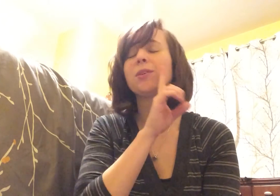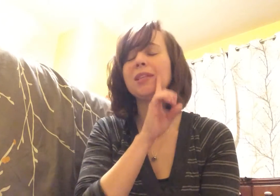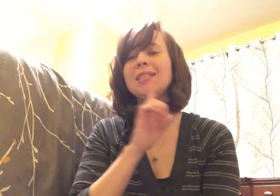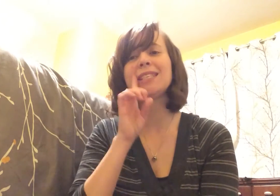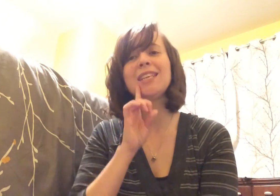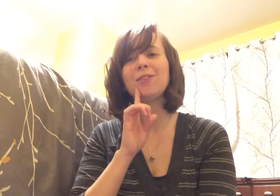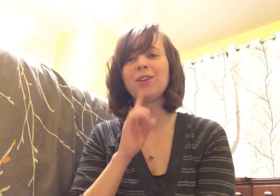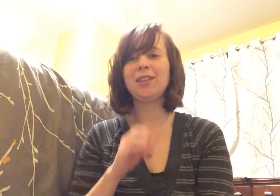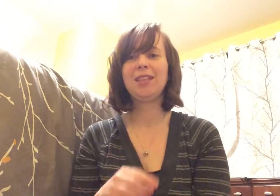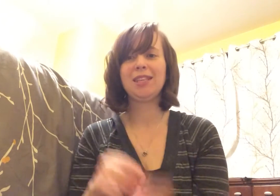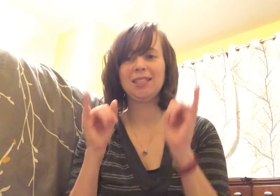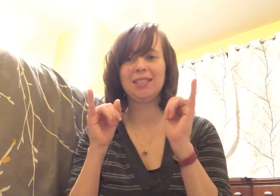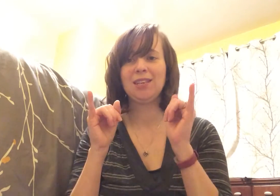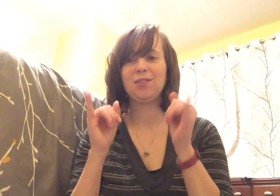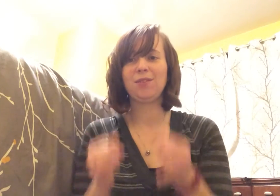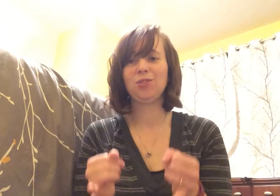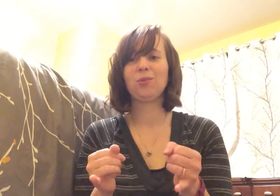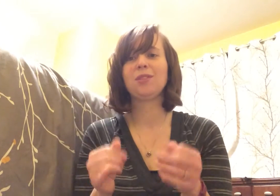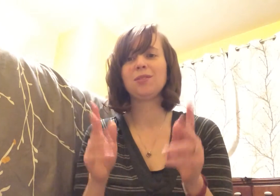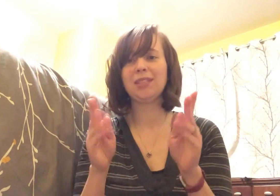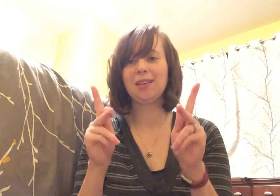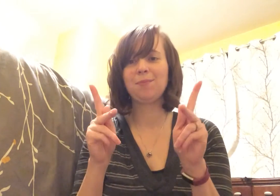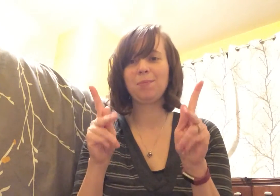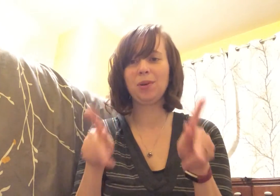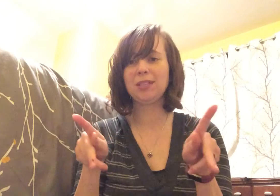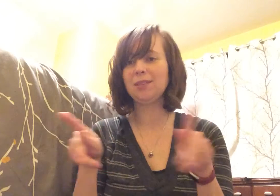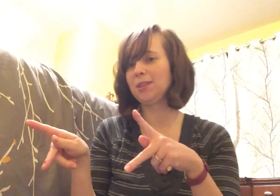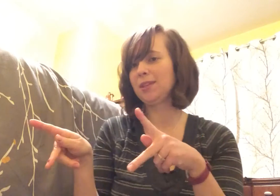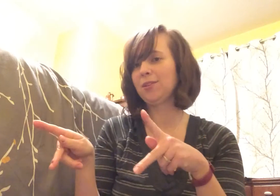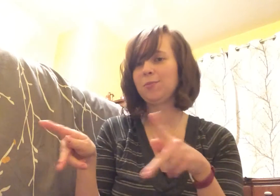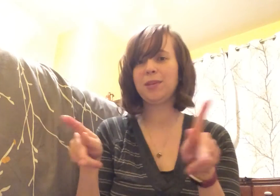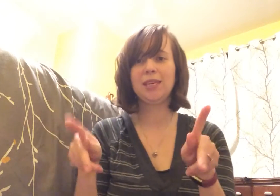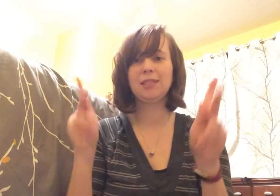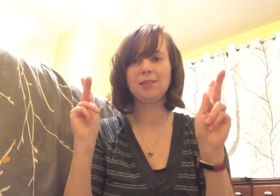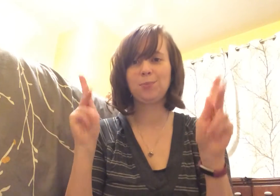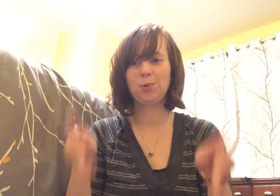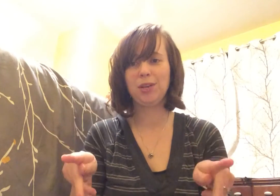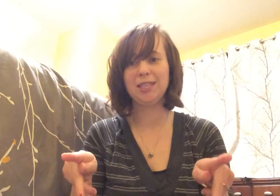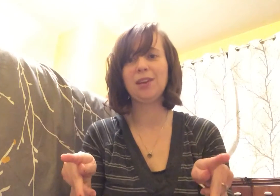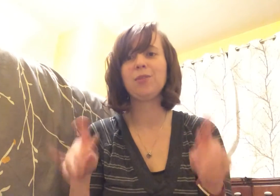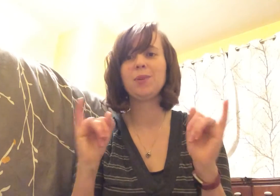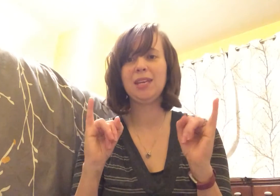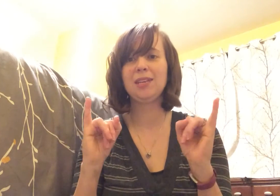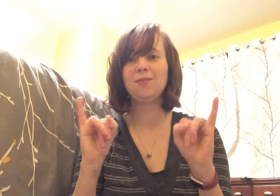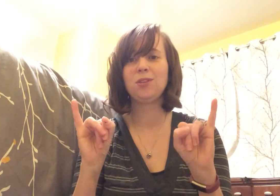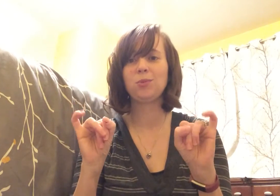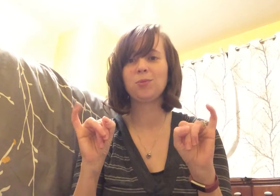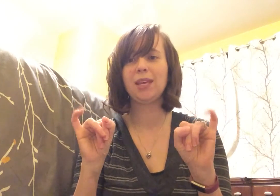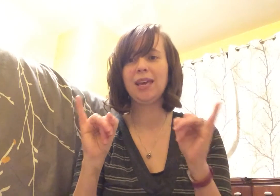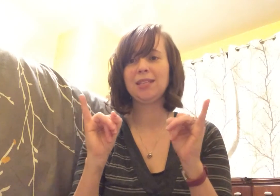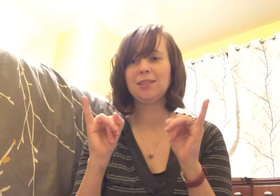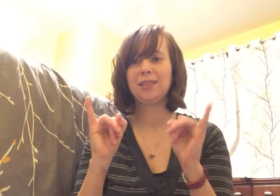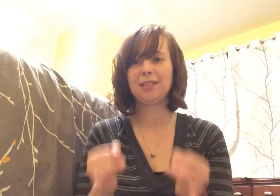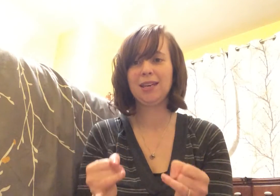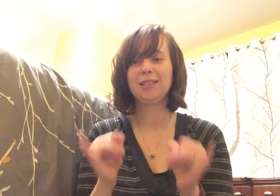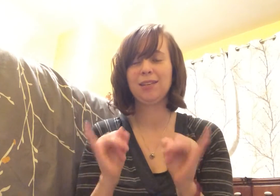This is single, and then this is individual. So it's like person with the letter P's pointed down, but individuals with I's. So that's kind of down